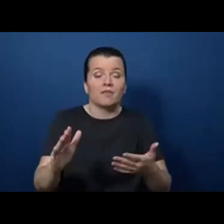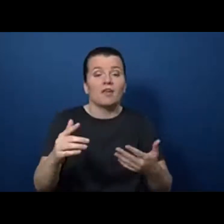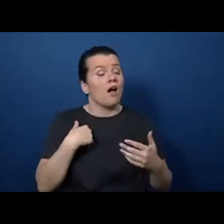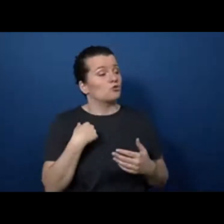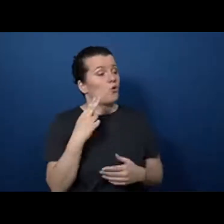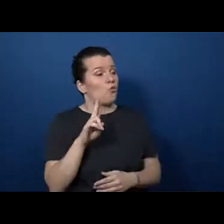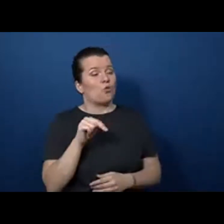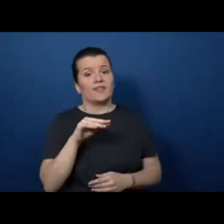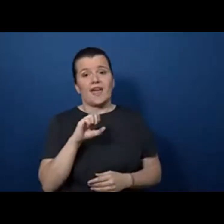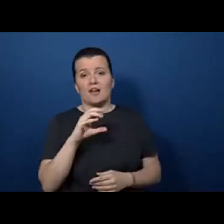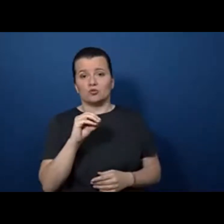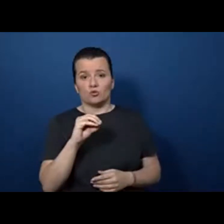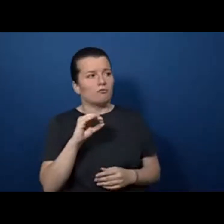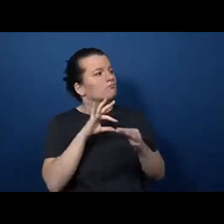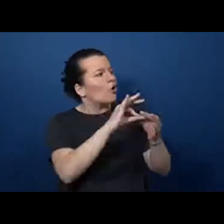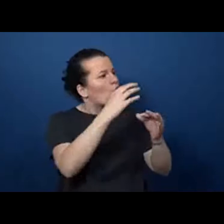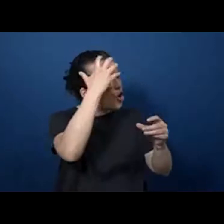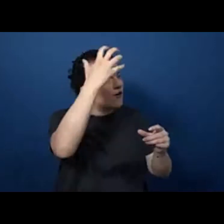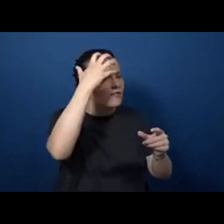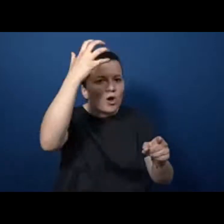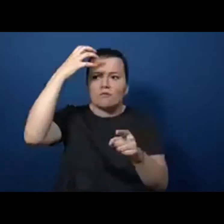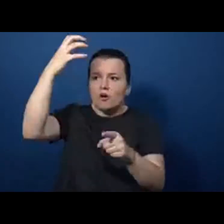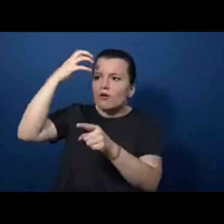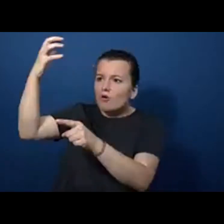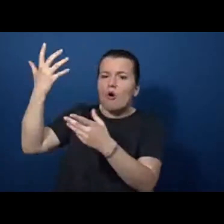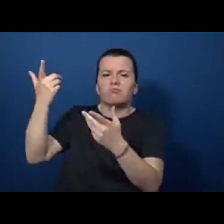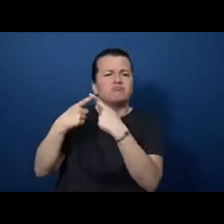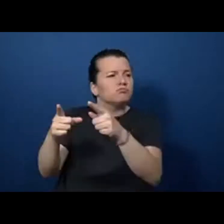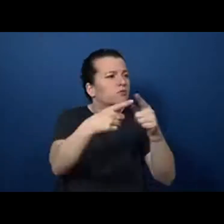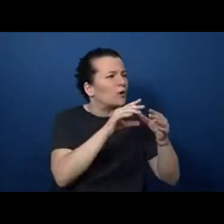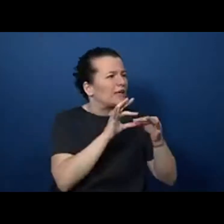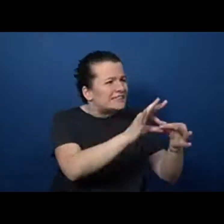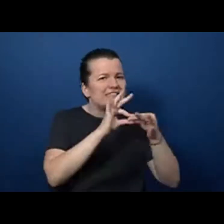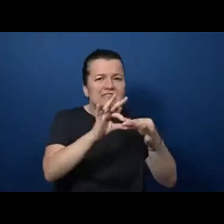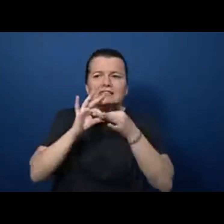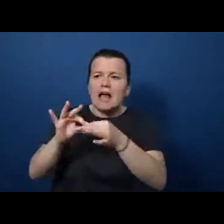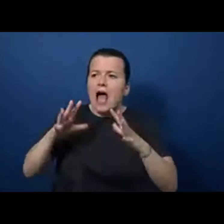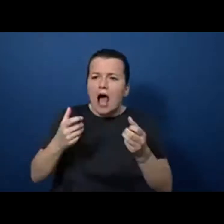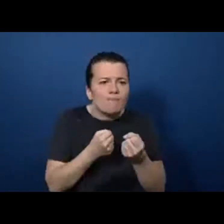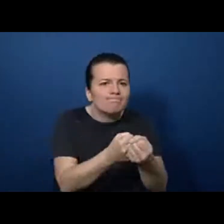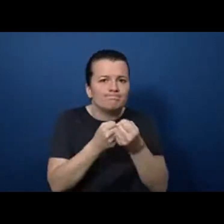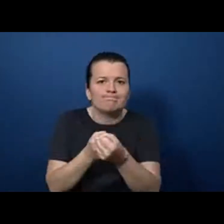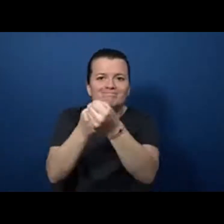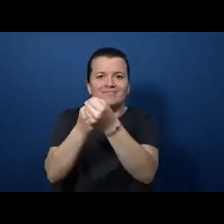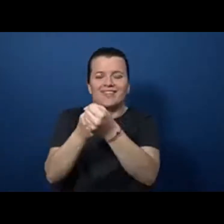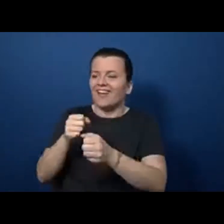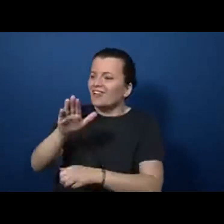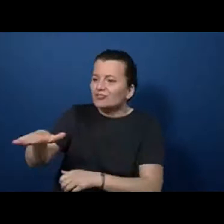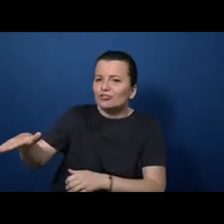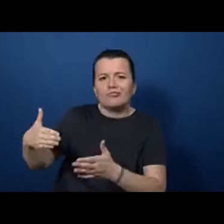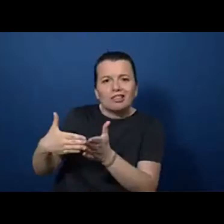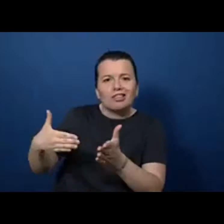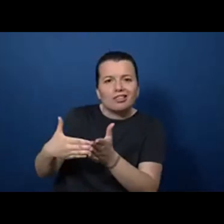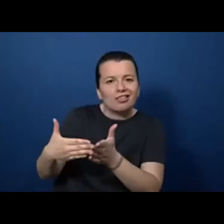exclusion from and inequality in education. Among marginalized and vulnerable groups, UNESCO has been paying special attention